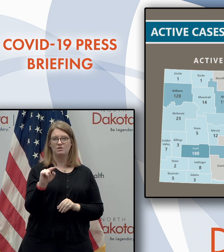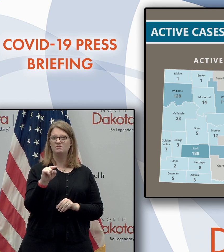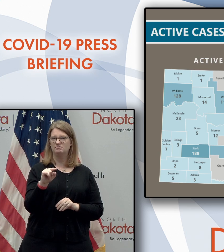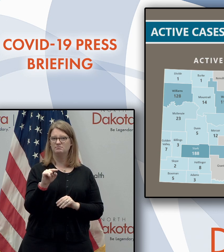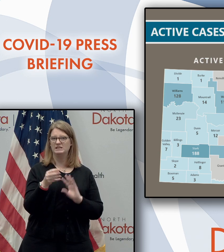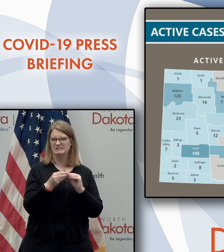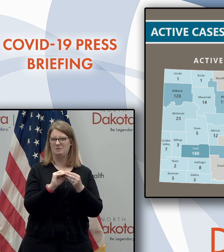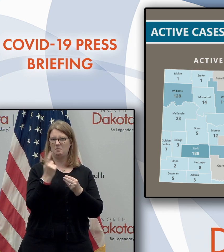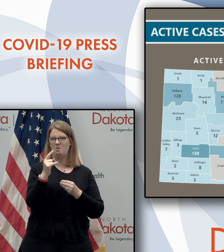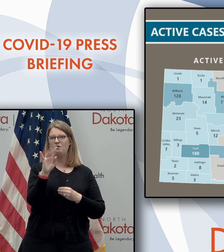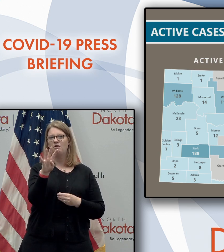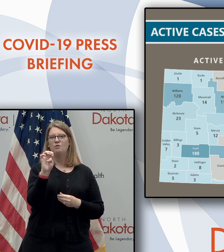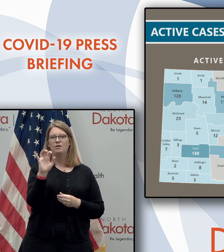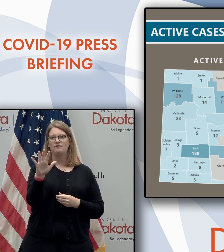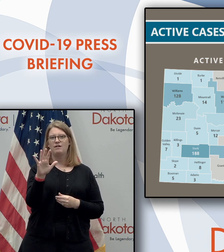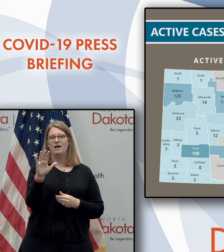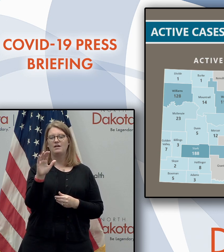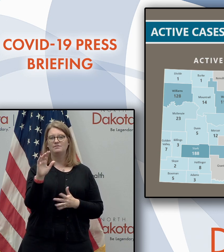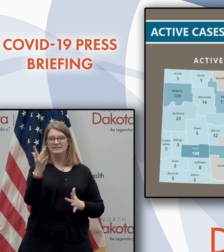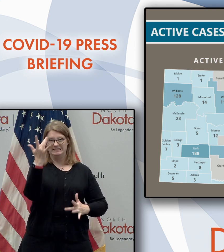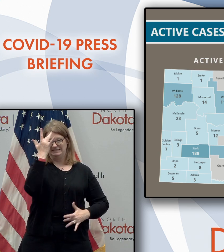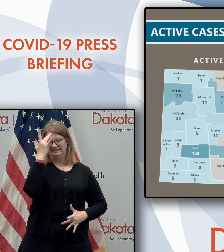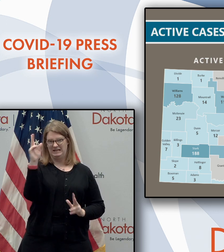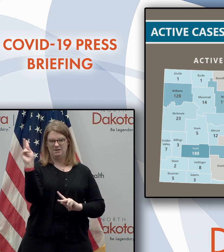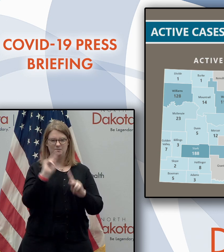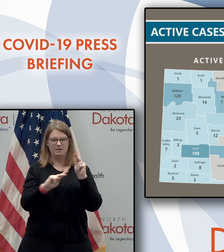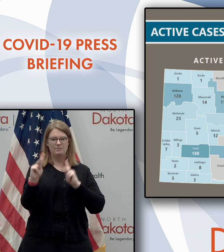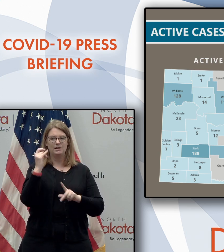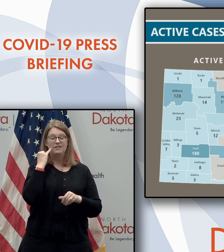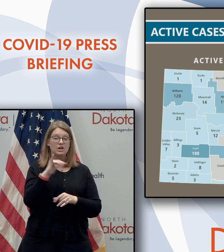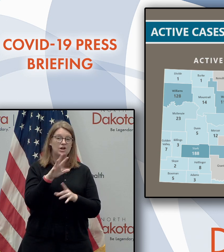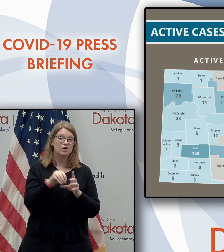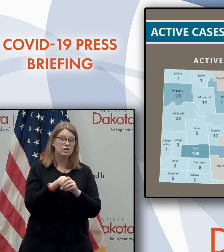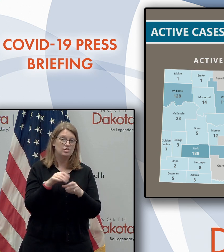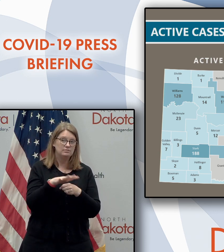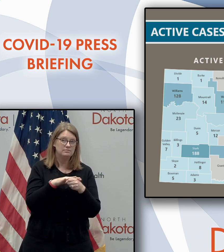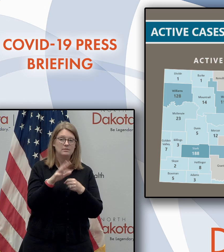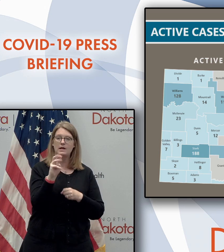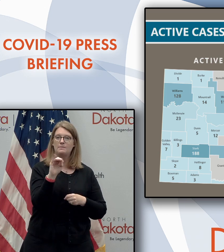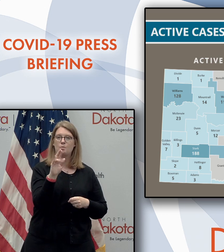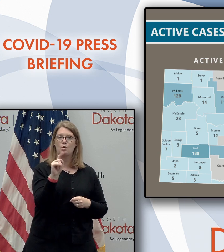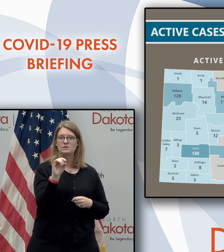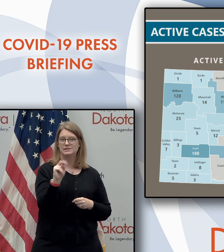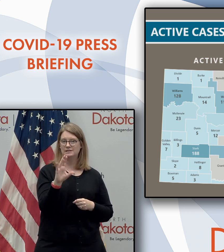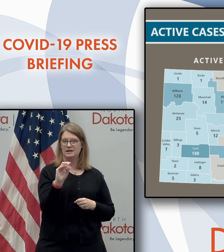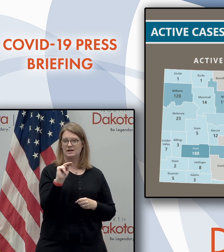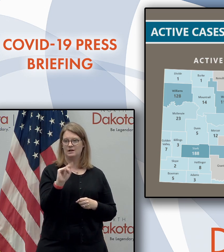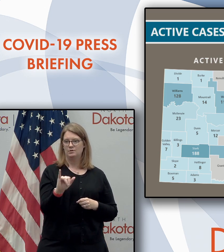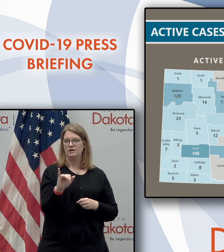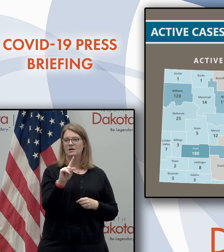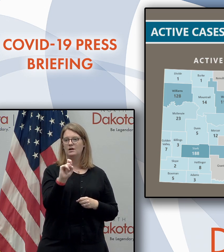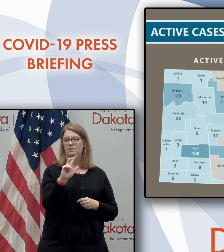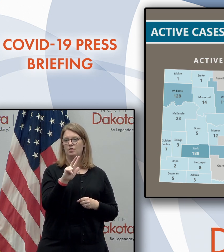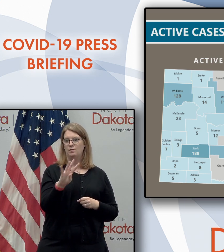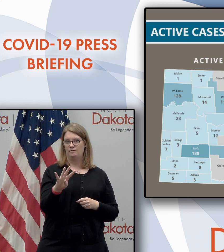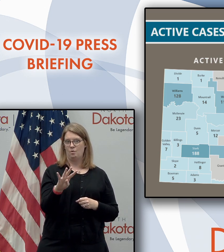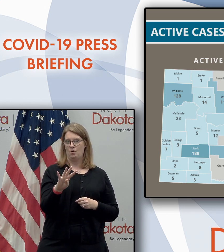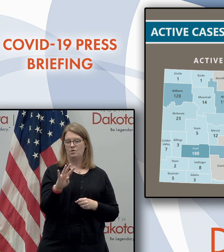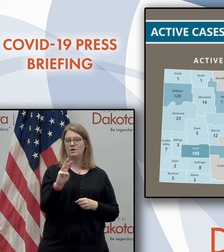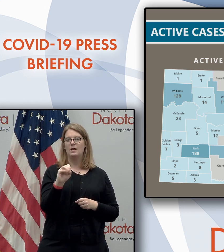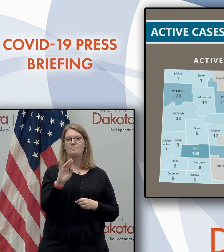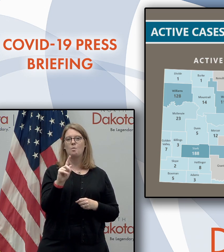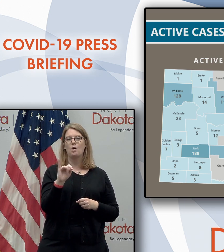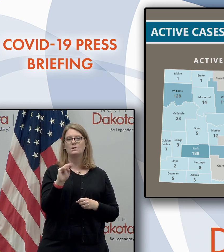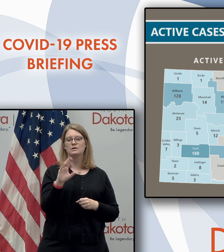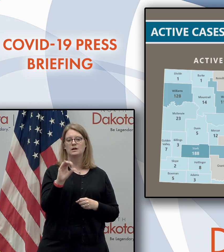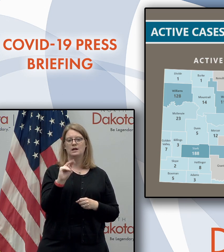state with 405 active cases. If you include the metro area with Morton County, 134 in Morton